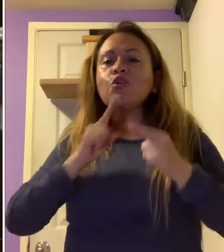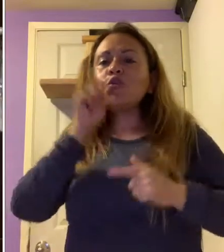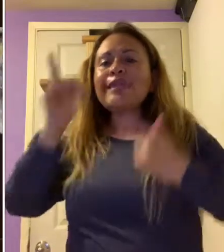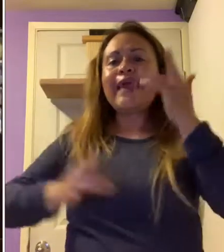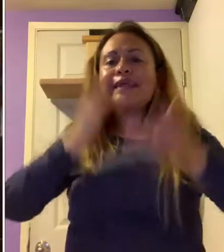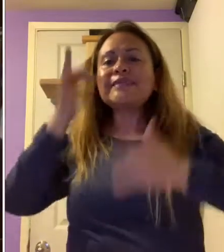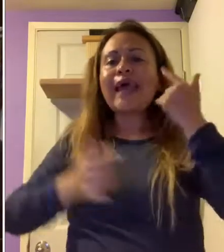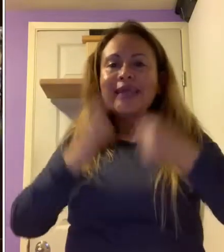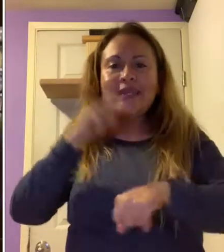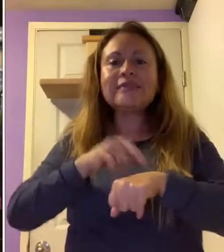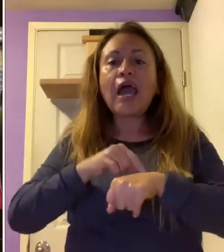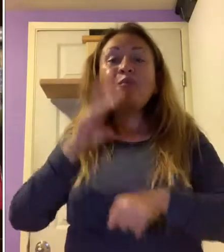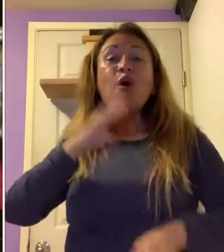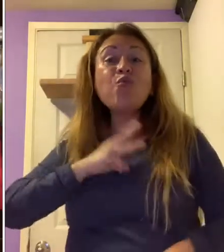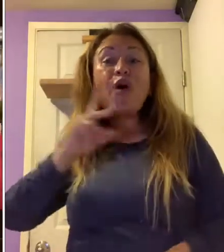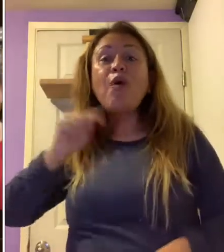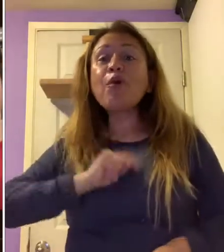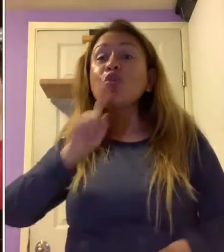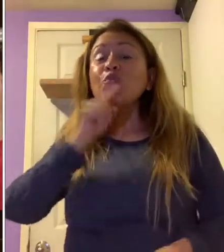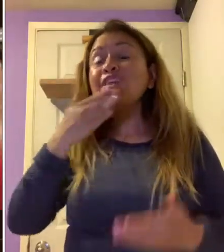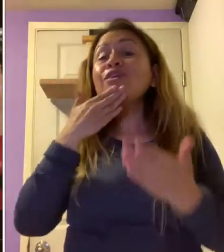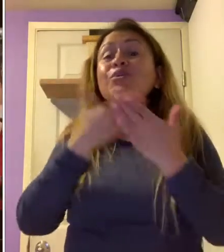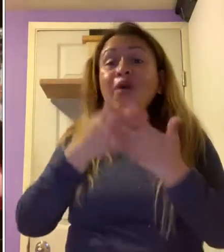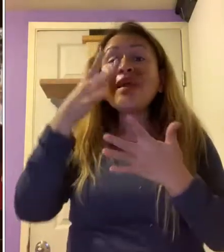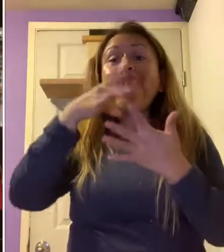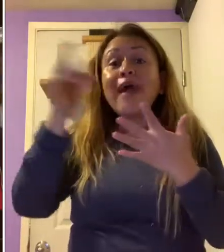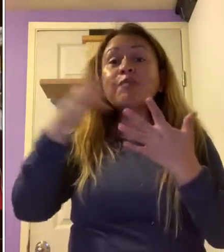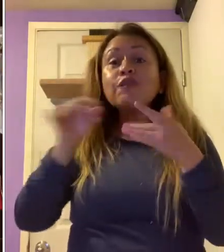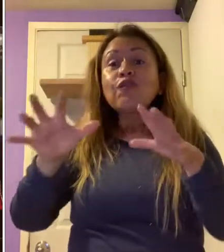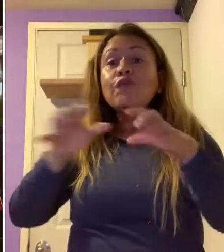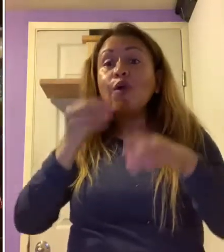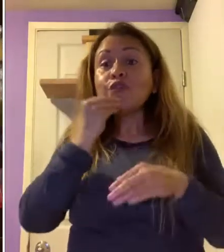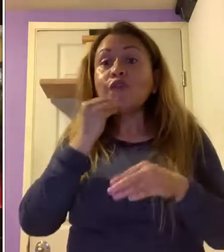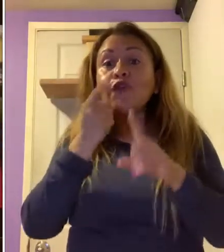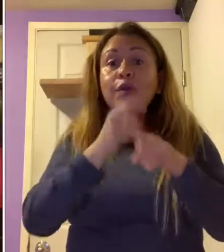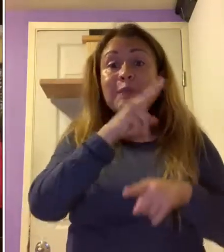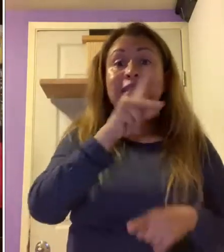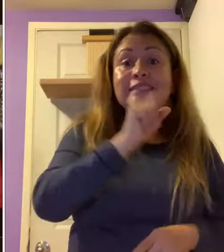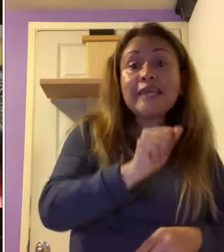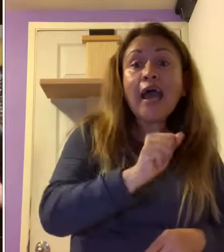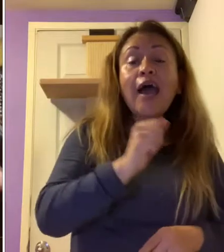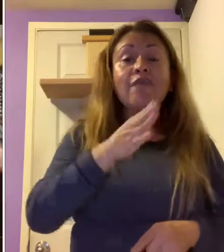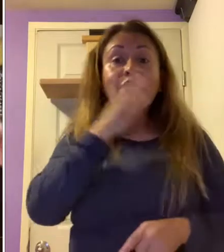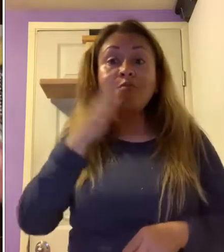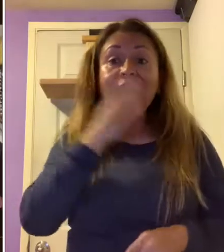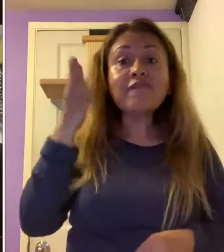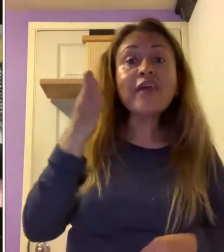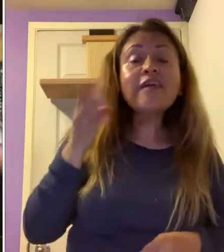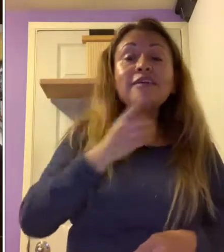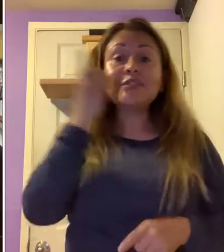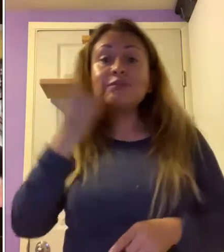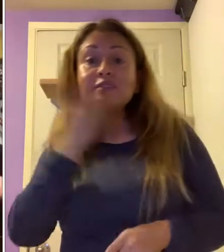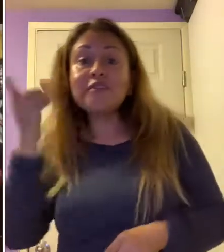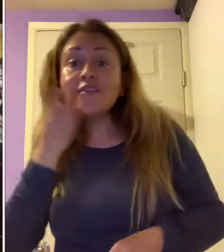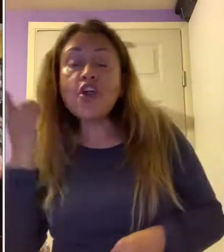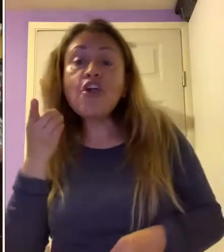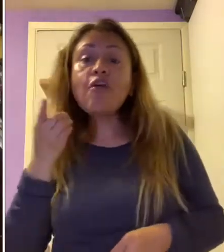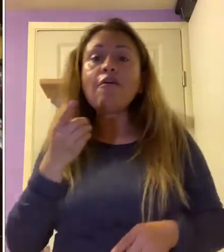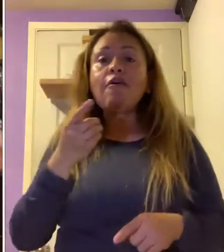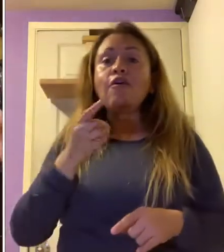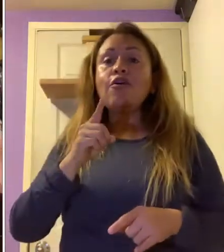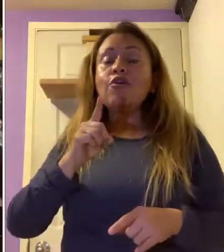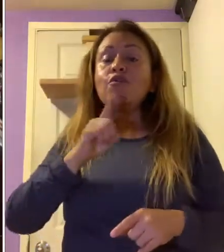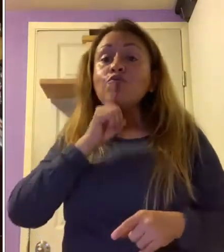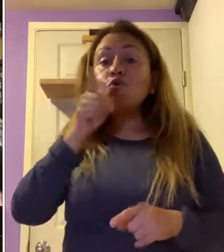we're living in a pretty exciting time that even here at Walmart, there is some really good options for healthy food, ranging from pizza to breakfast to